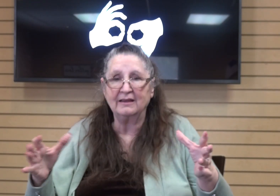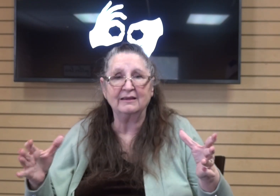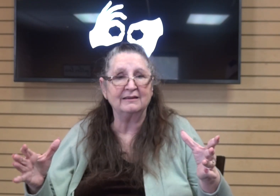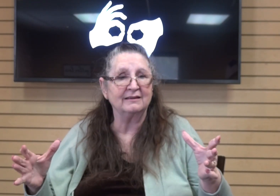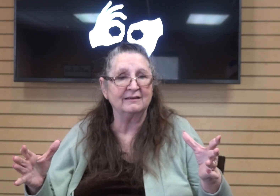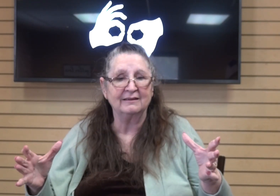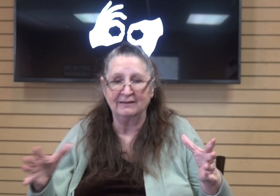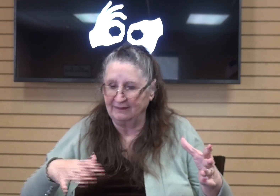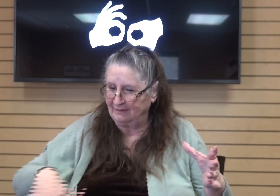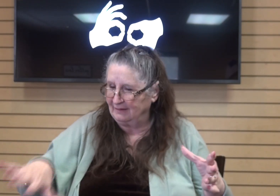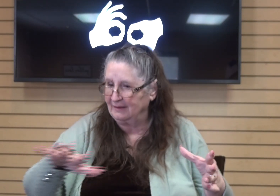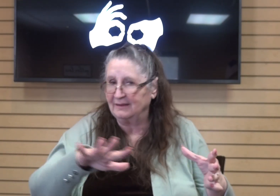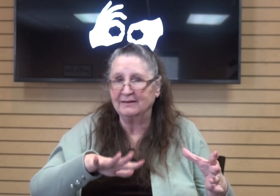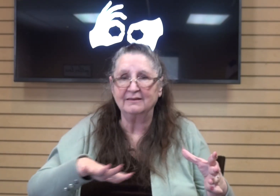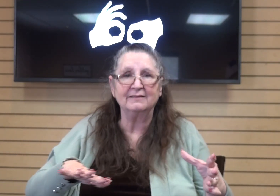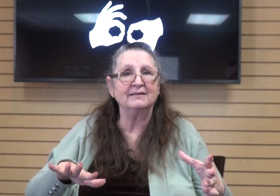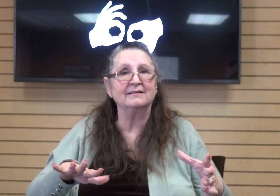the area around it.